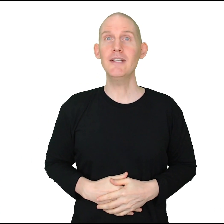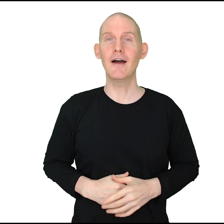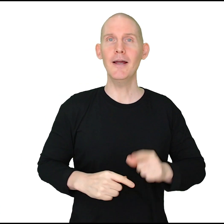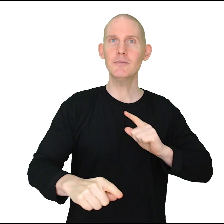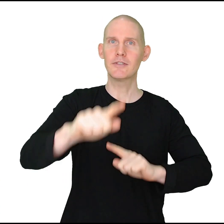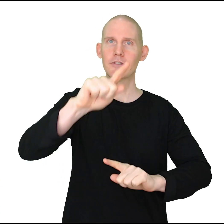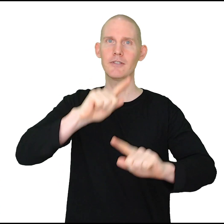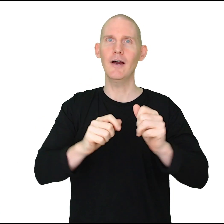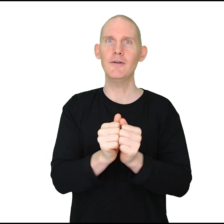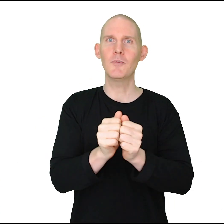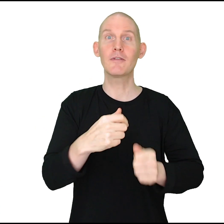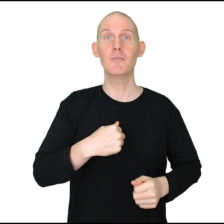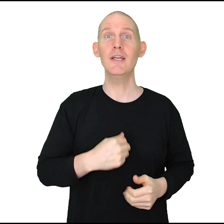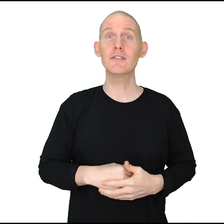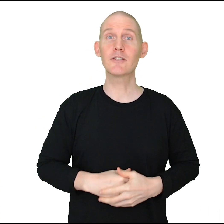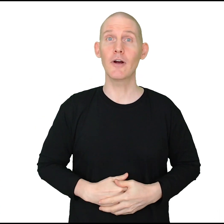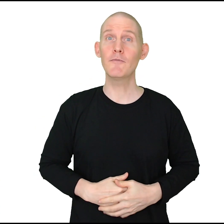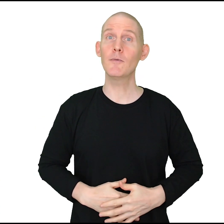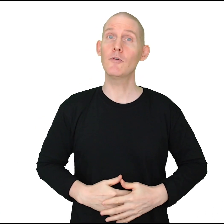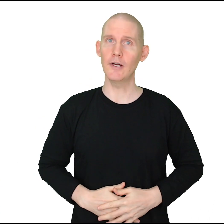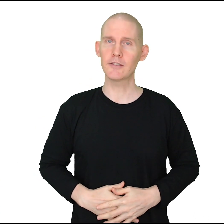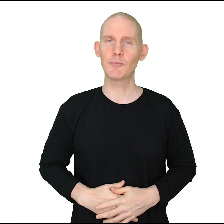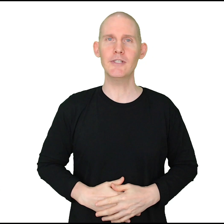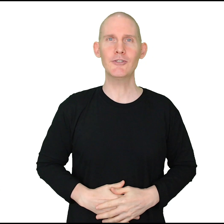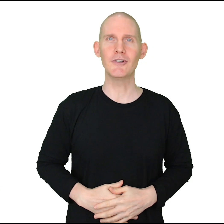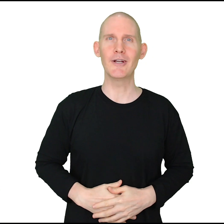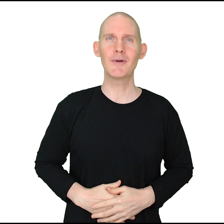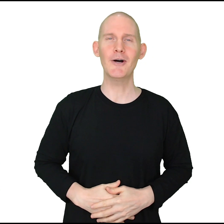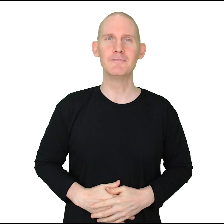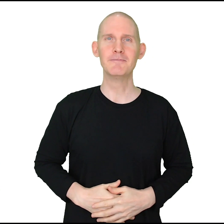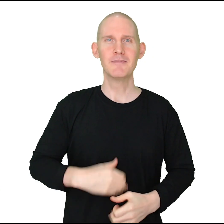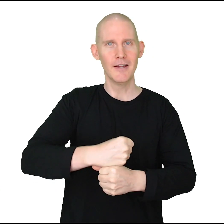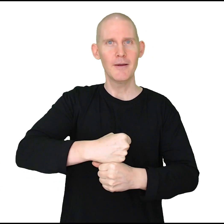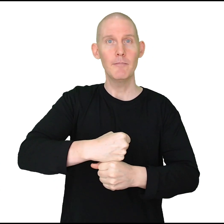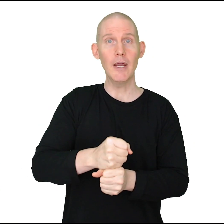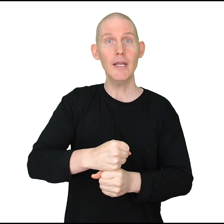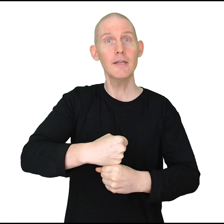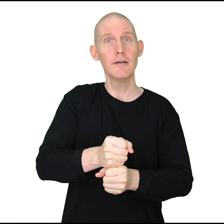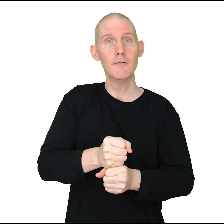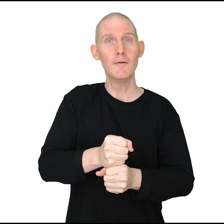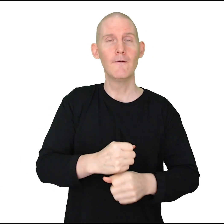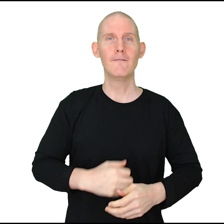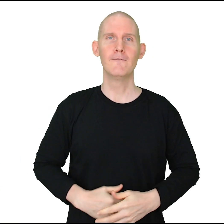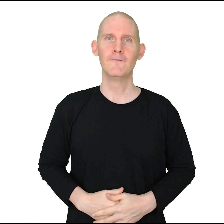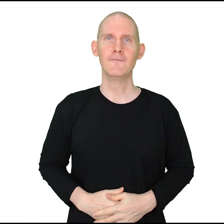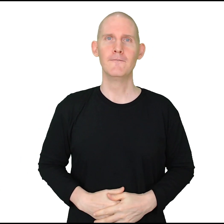3 times. Sign with me, starting from the rest position. Here we go. Make,